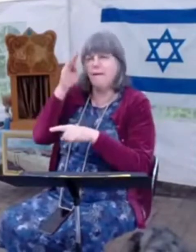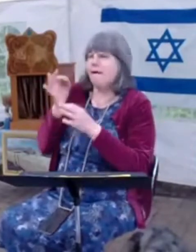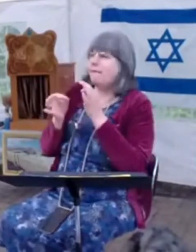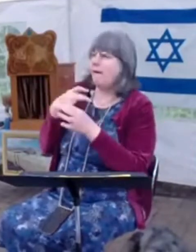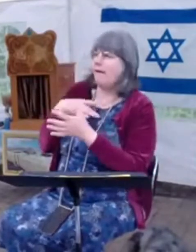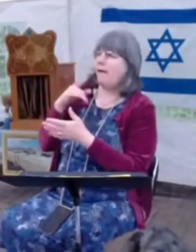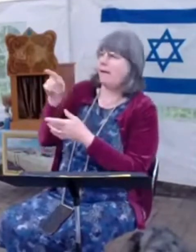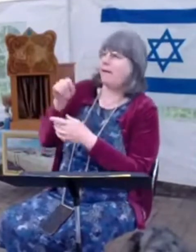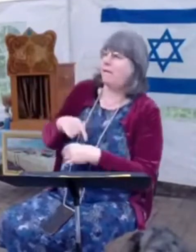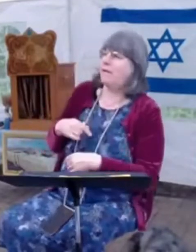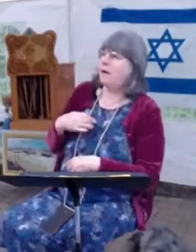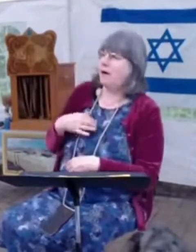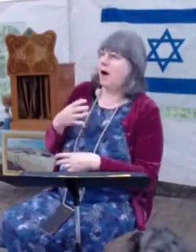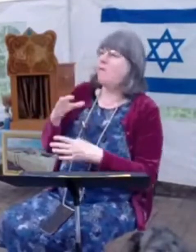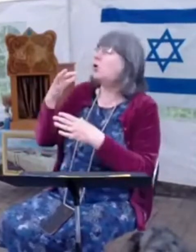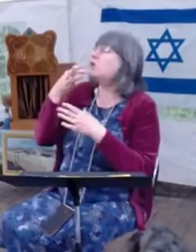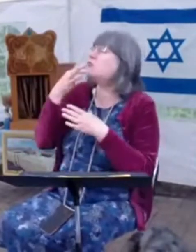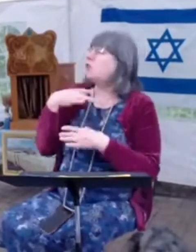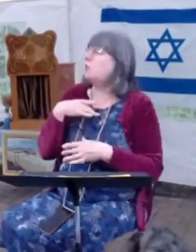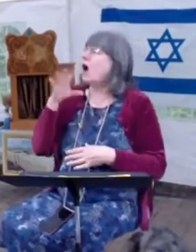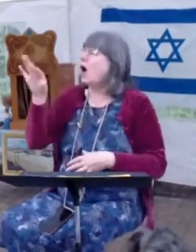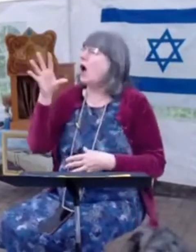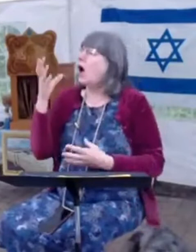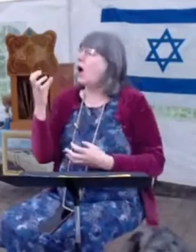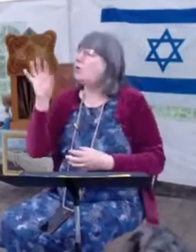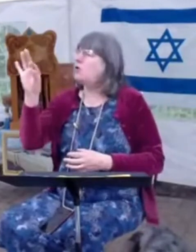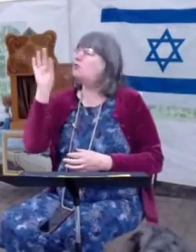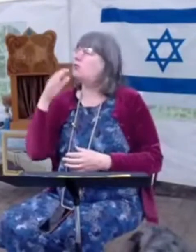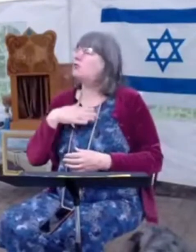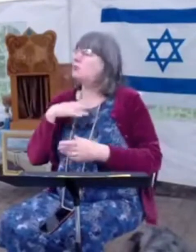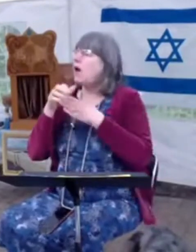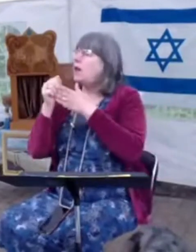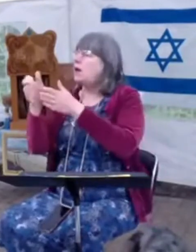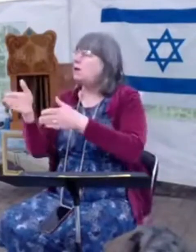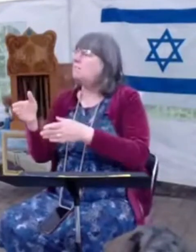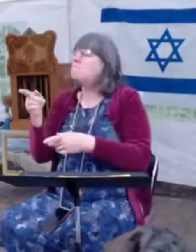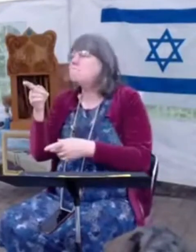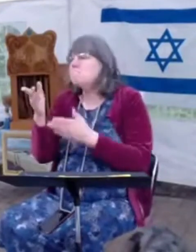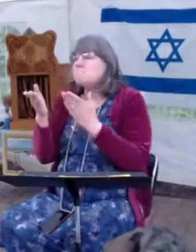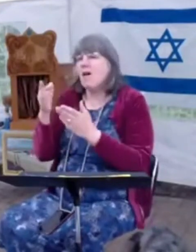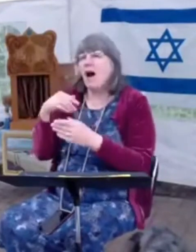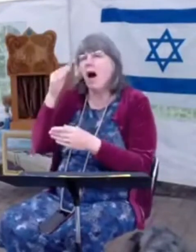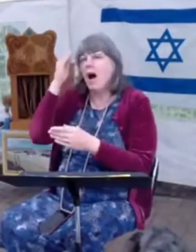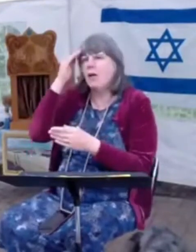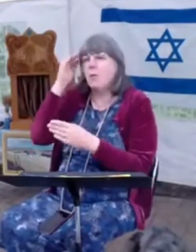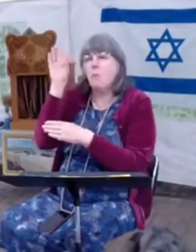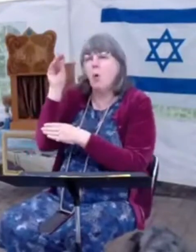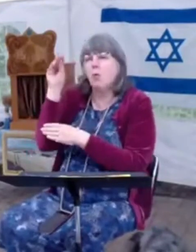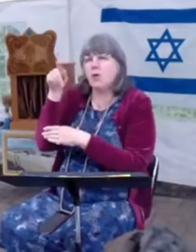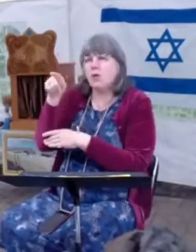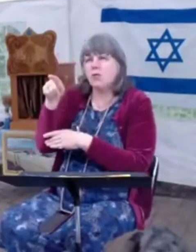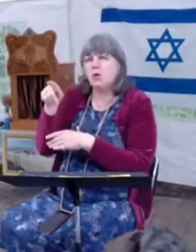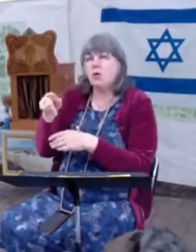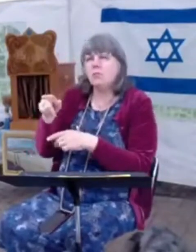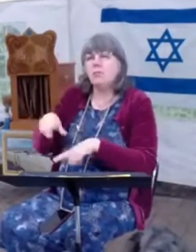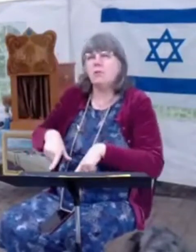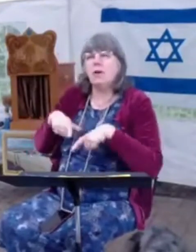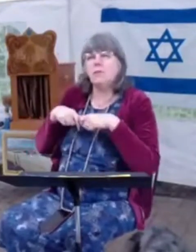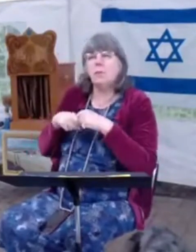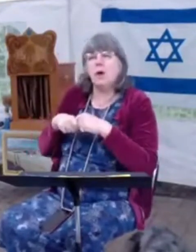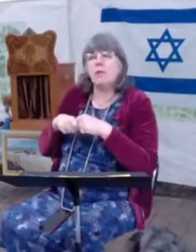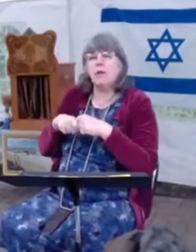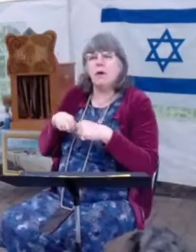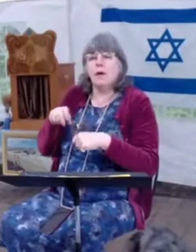would be told them as they sat at the foot of Mount Horeb when they learned the